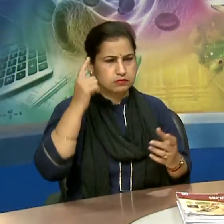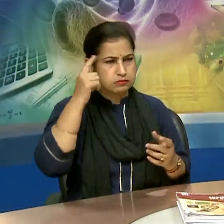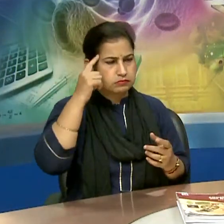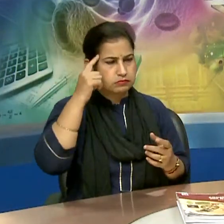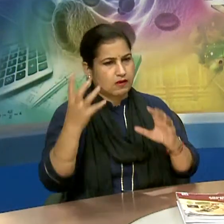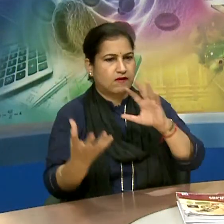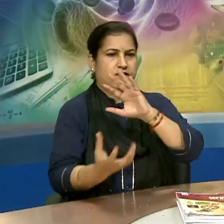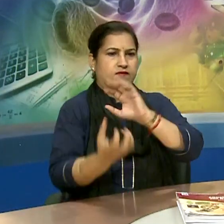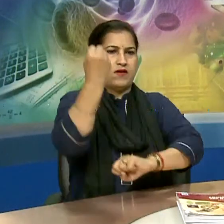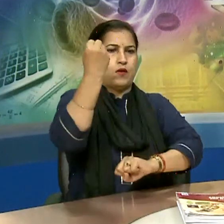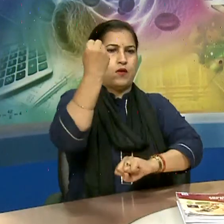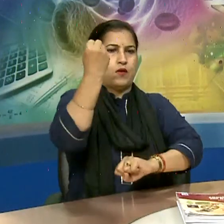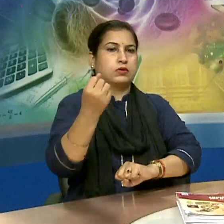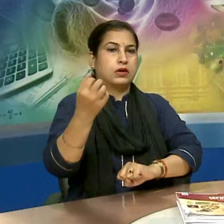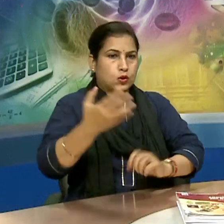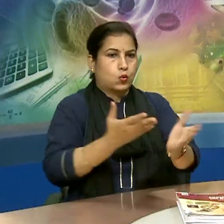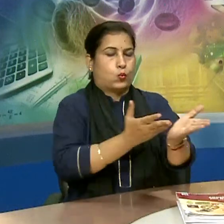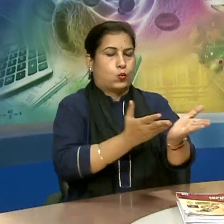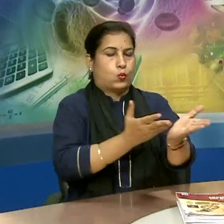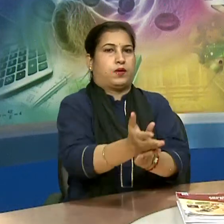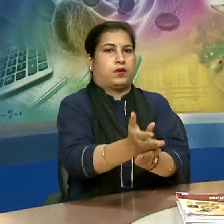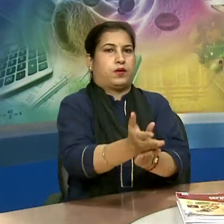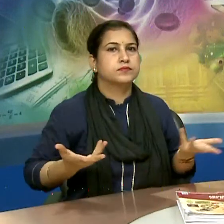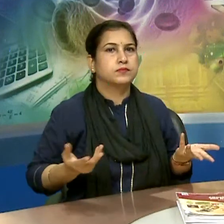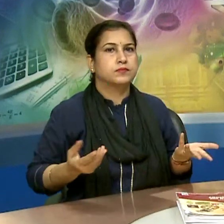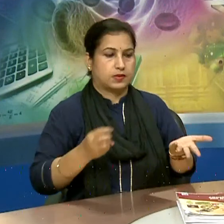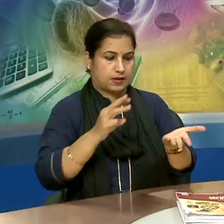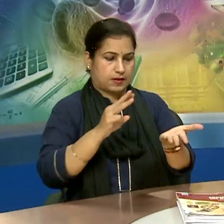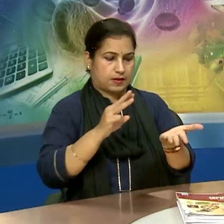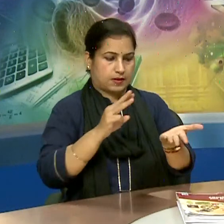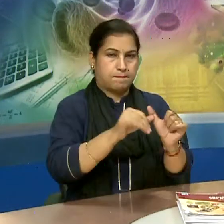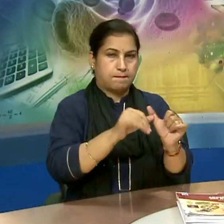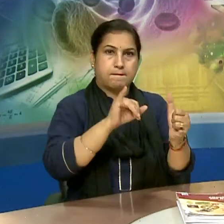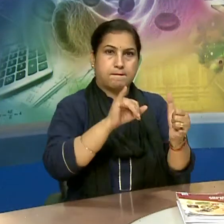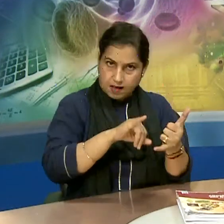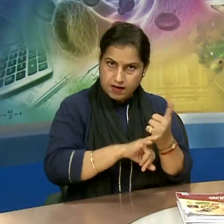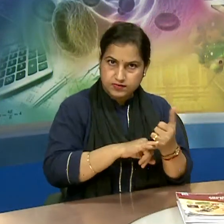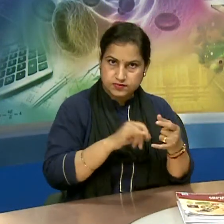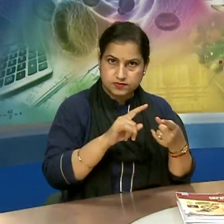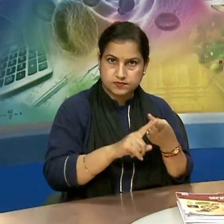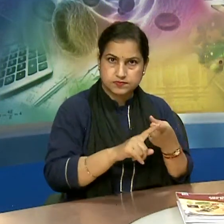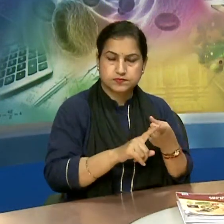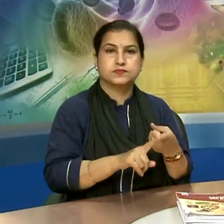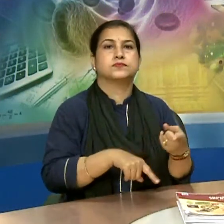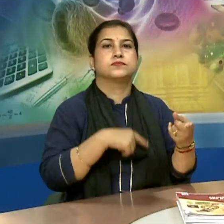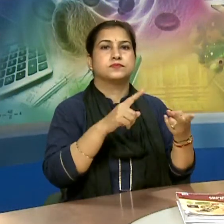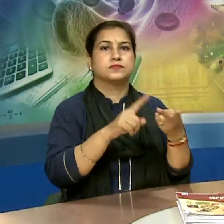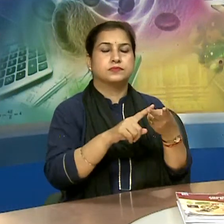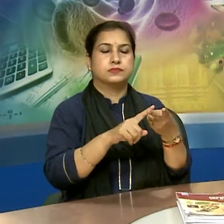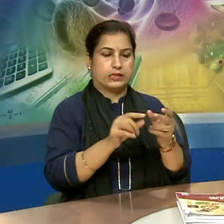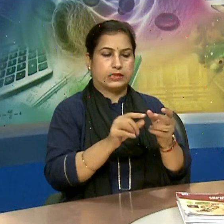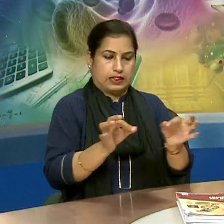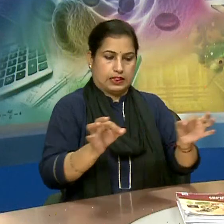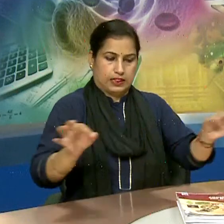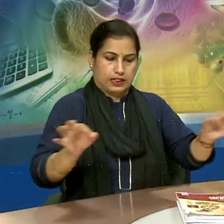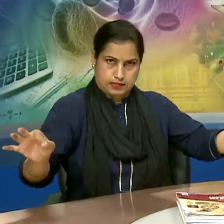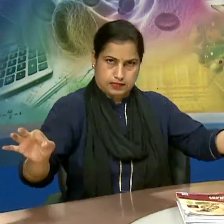1800, a large number of units for mass,